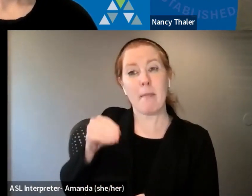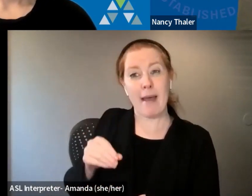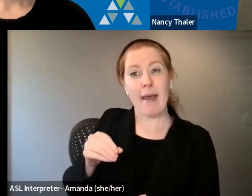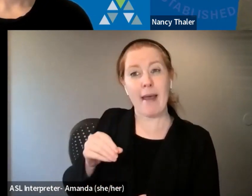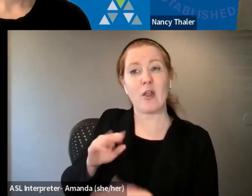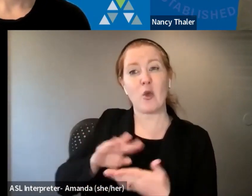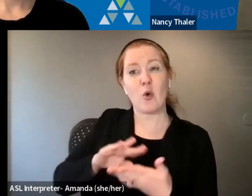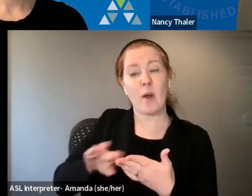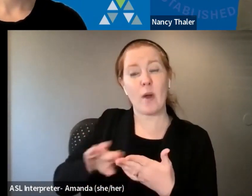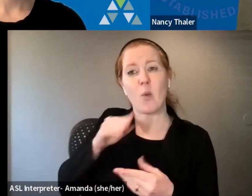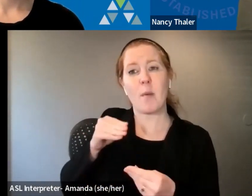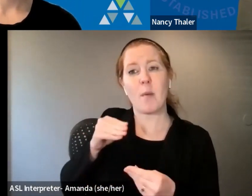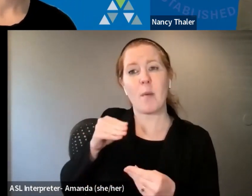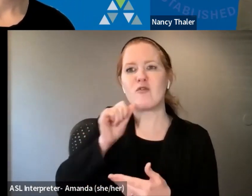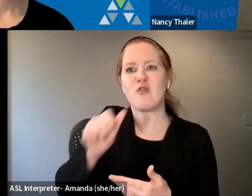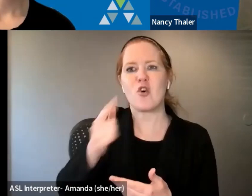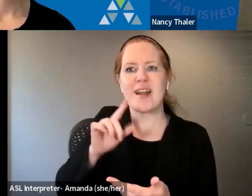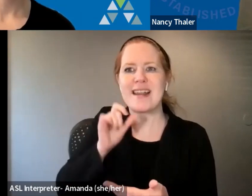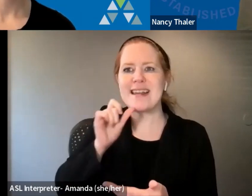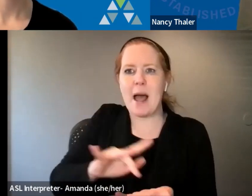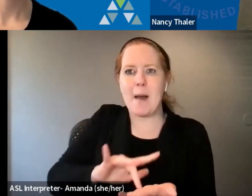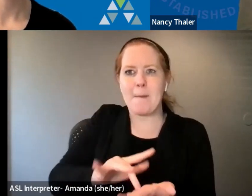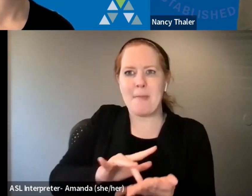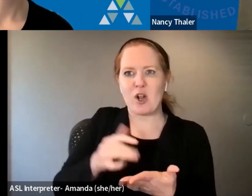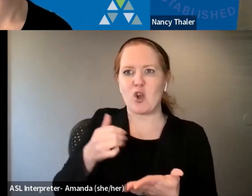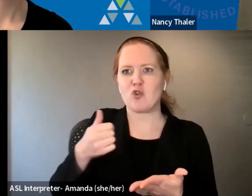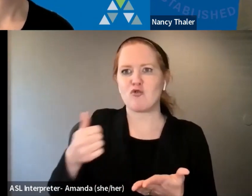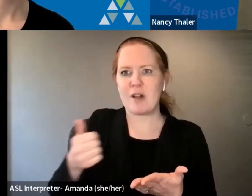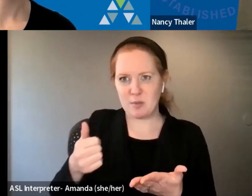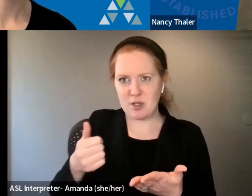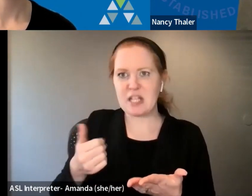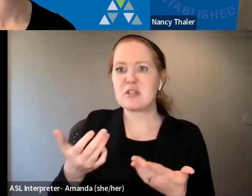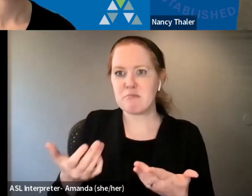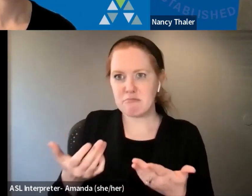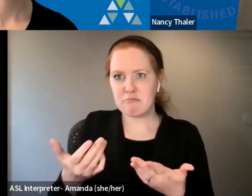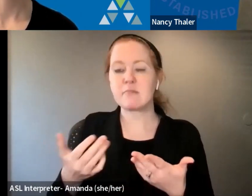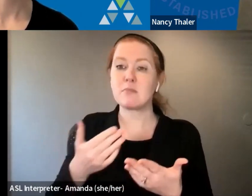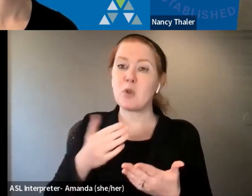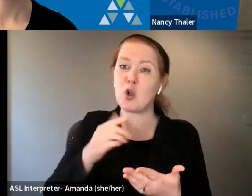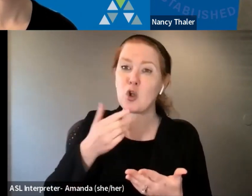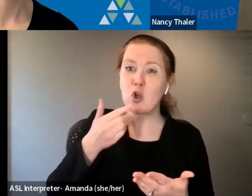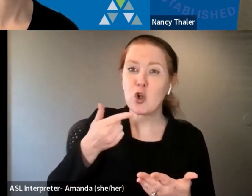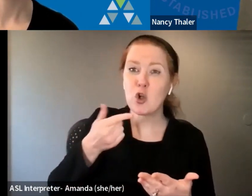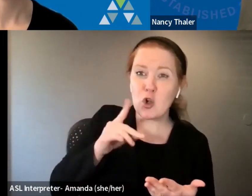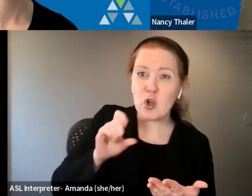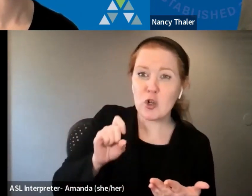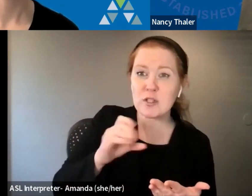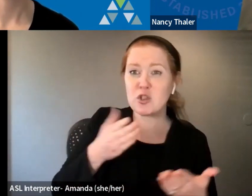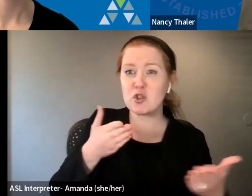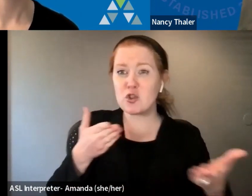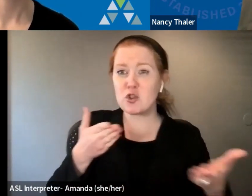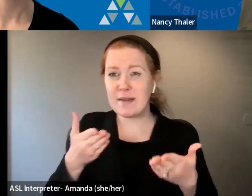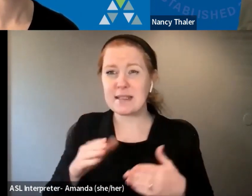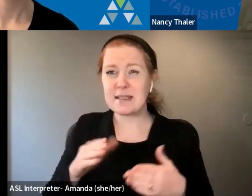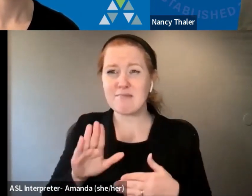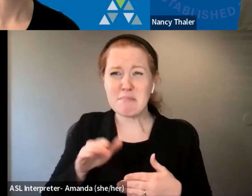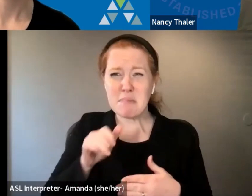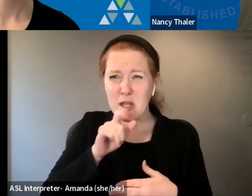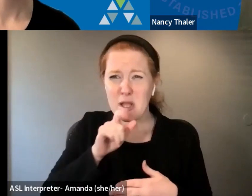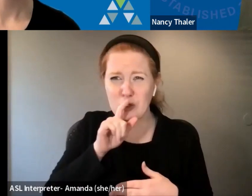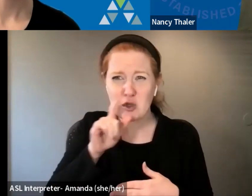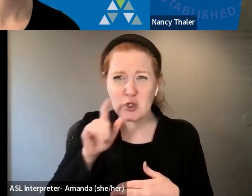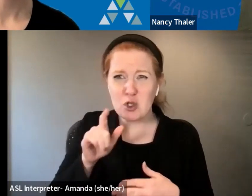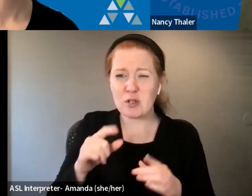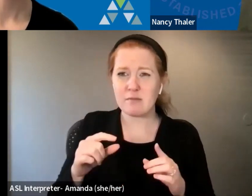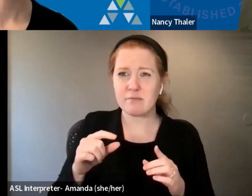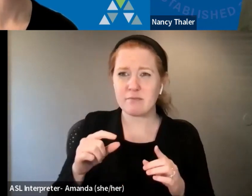pays for non-medical transportation, goods and services. I'm not sure the term